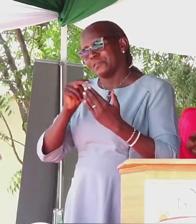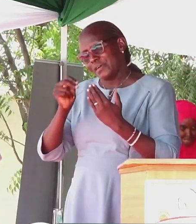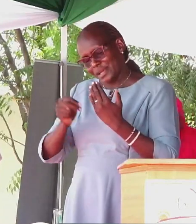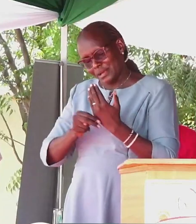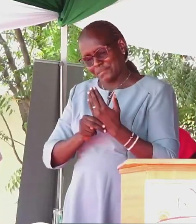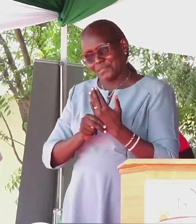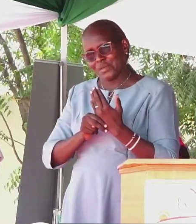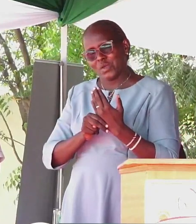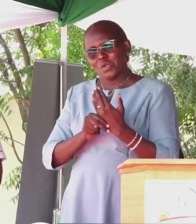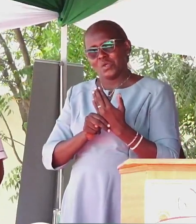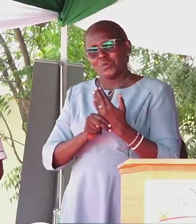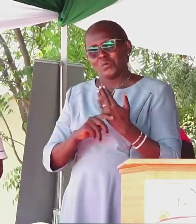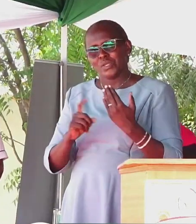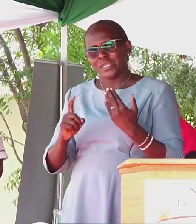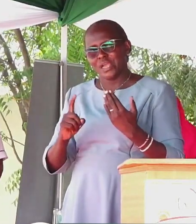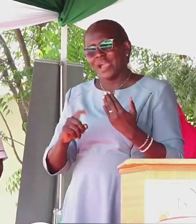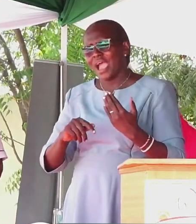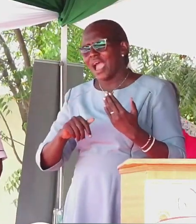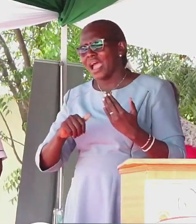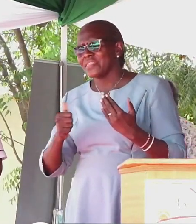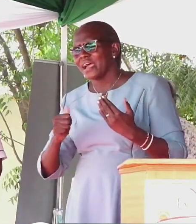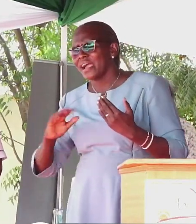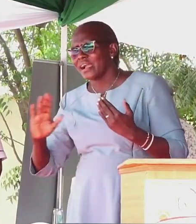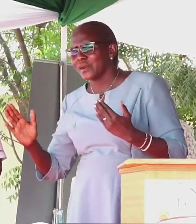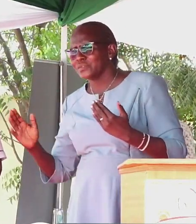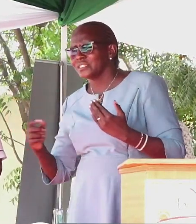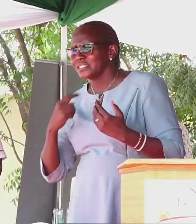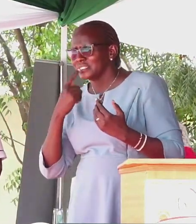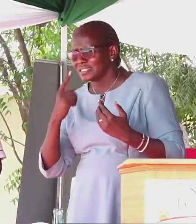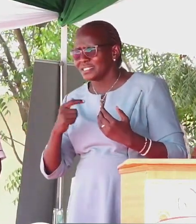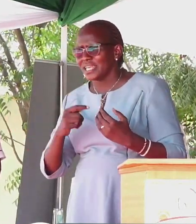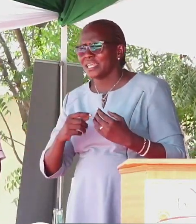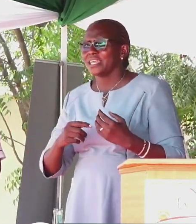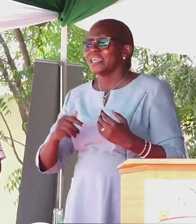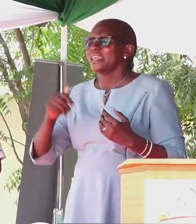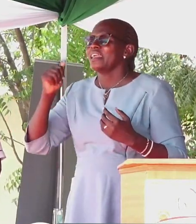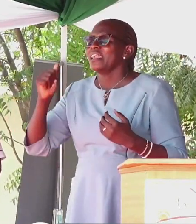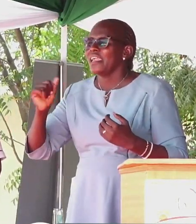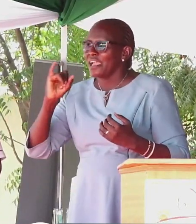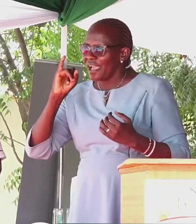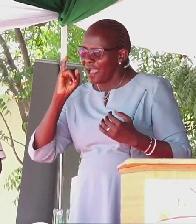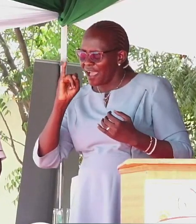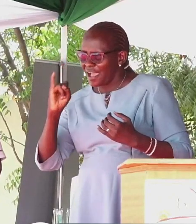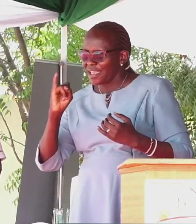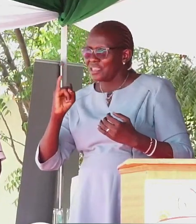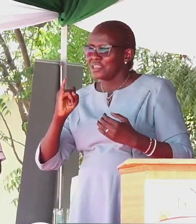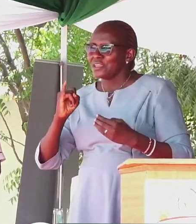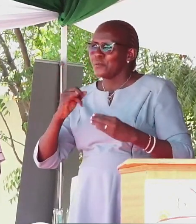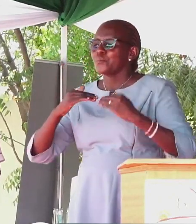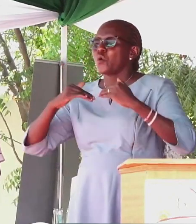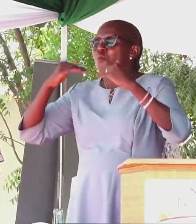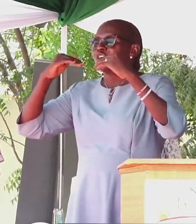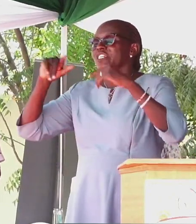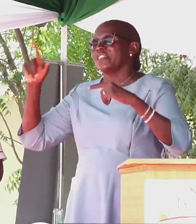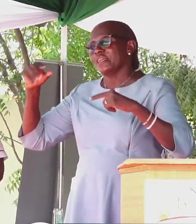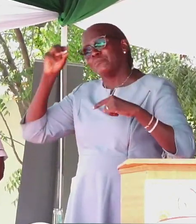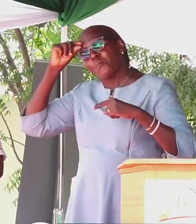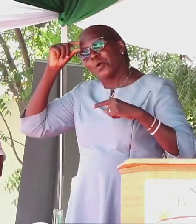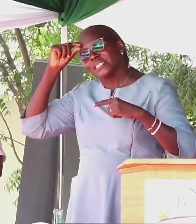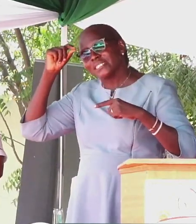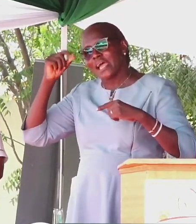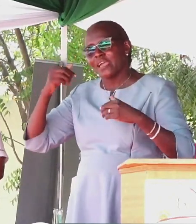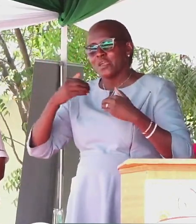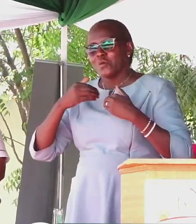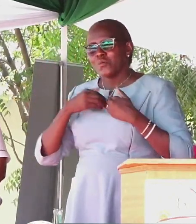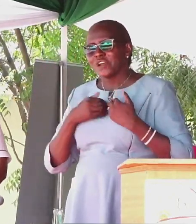where I've not heard any other county say that. We have the AI, robotics in Mombasa. And we